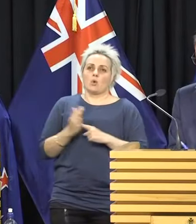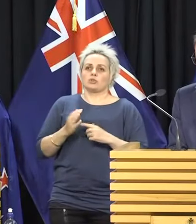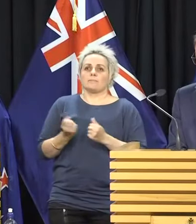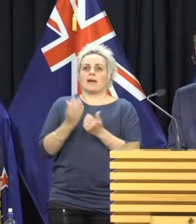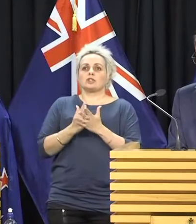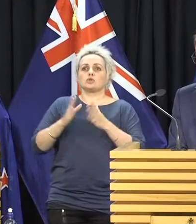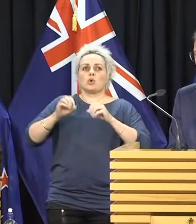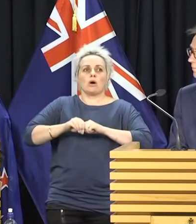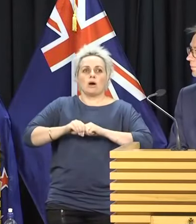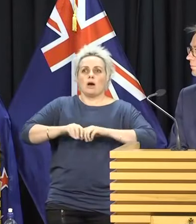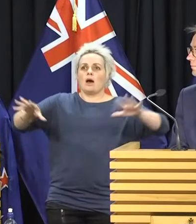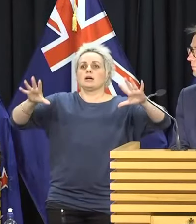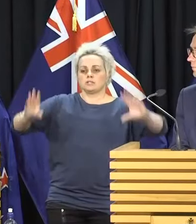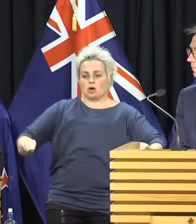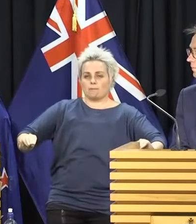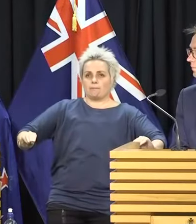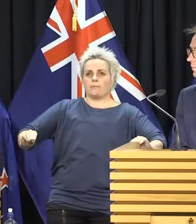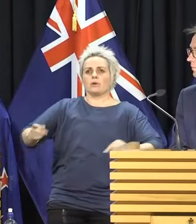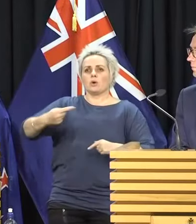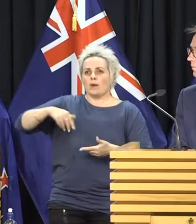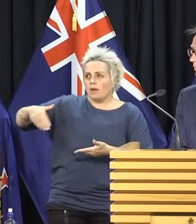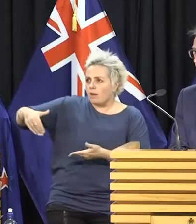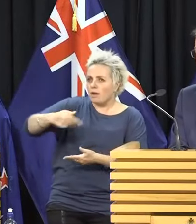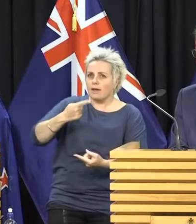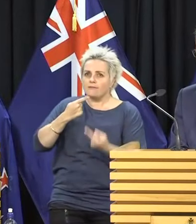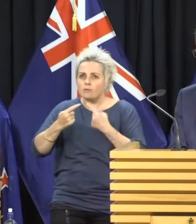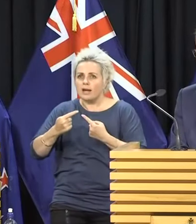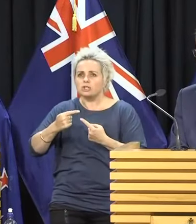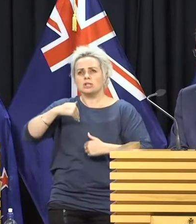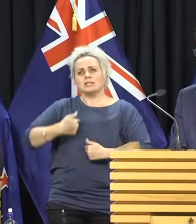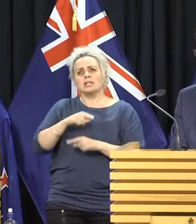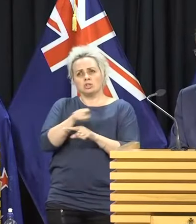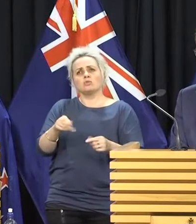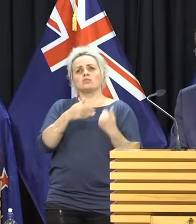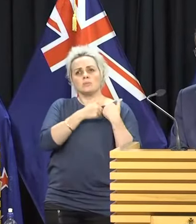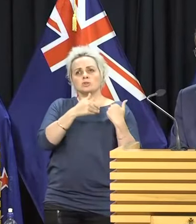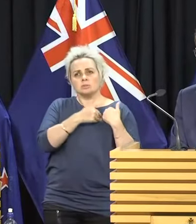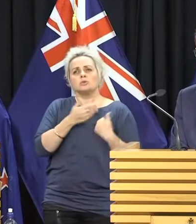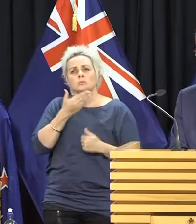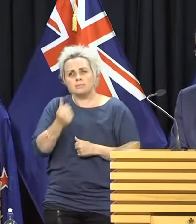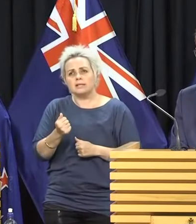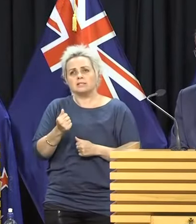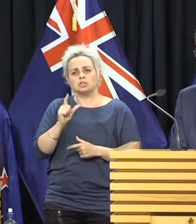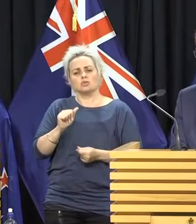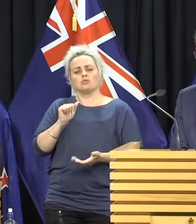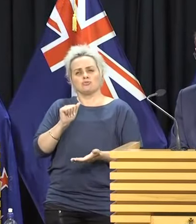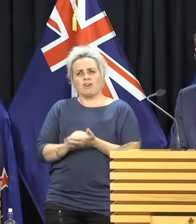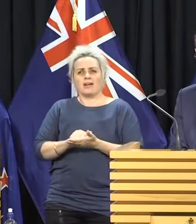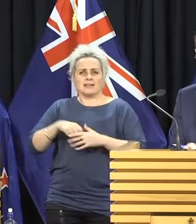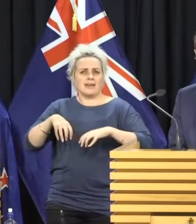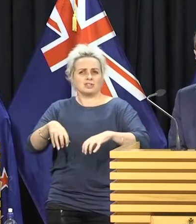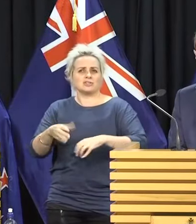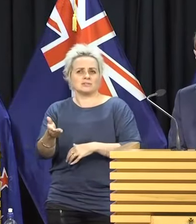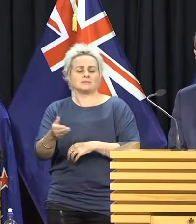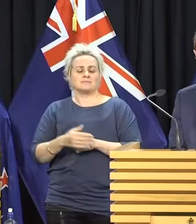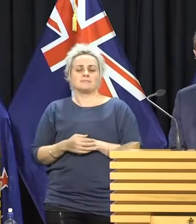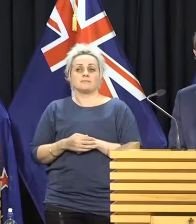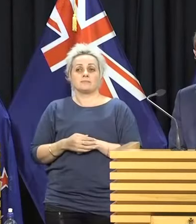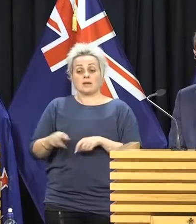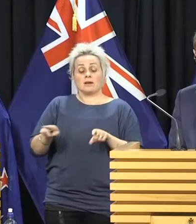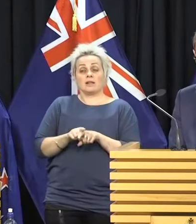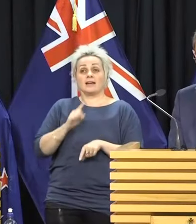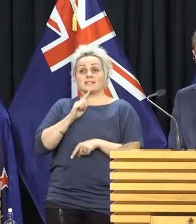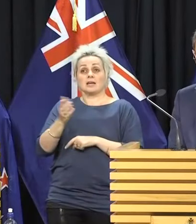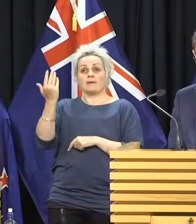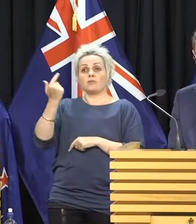early. While we're gathering information, we need everybody to take responsibility for doing the right thing. As I said at the beginning,